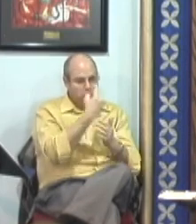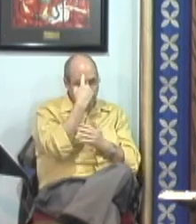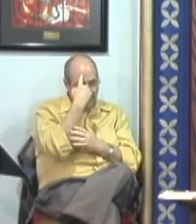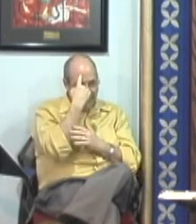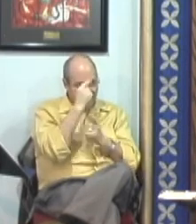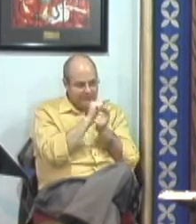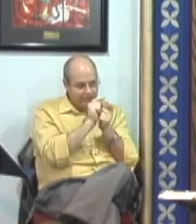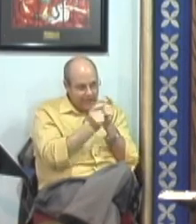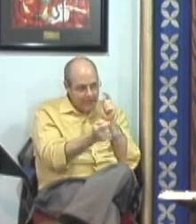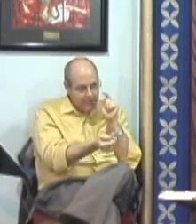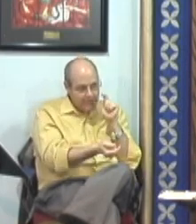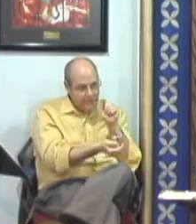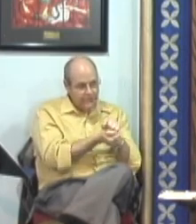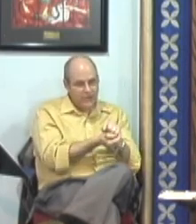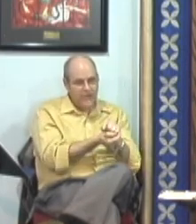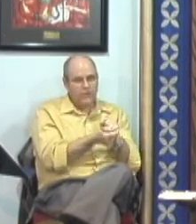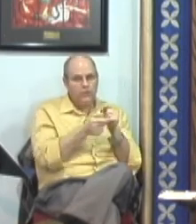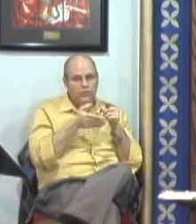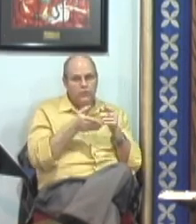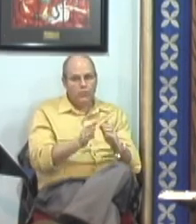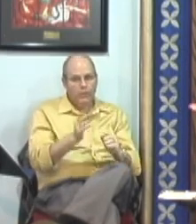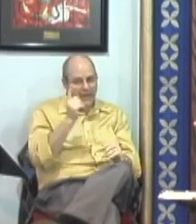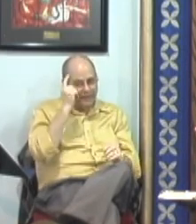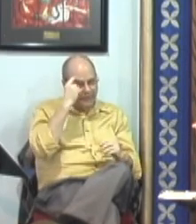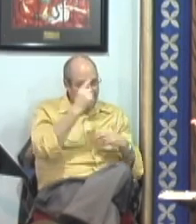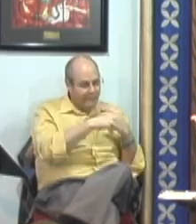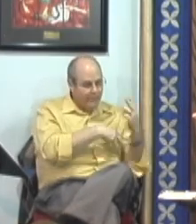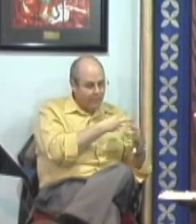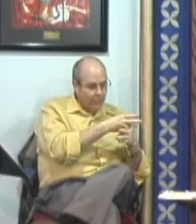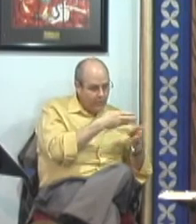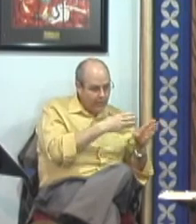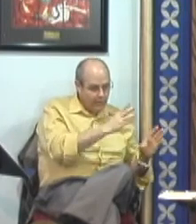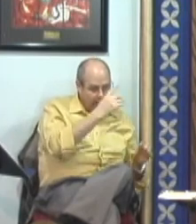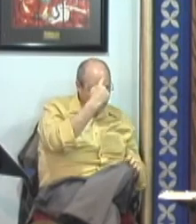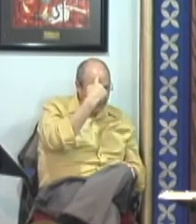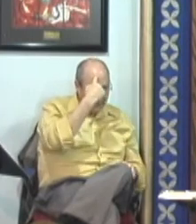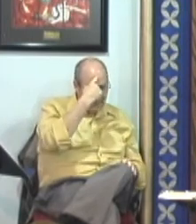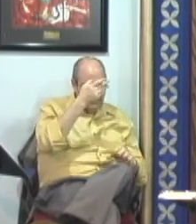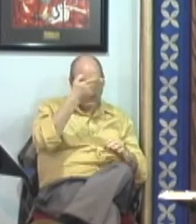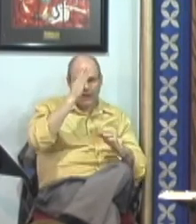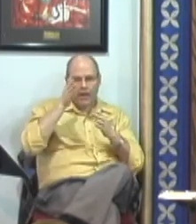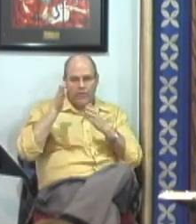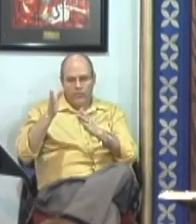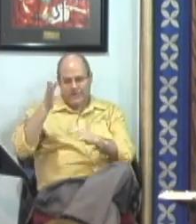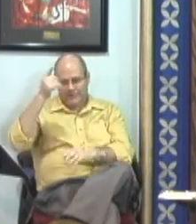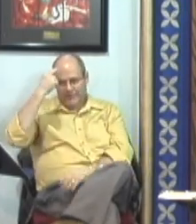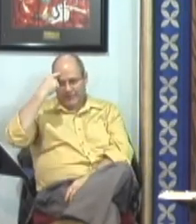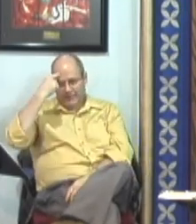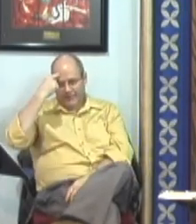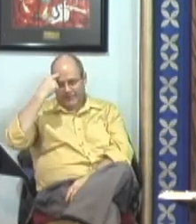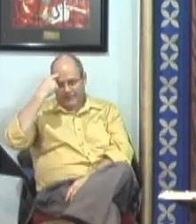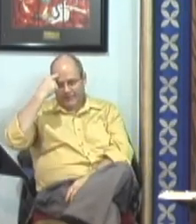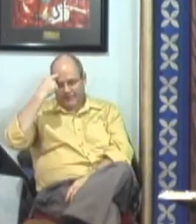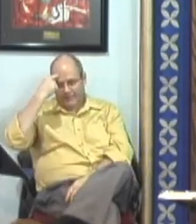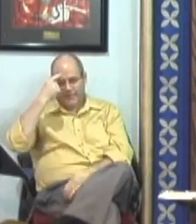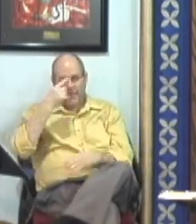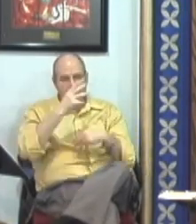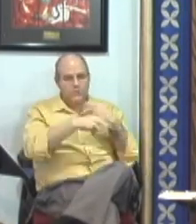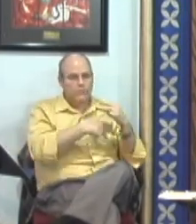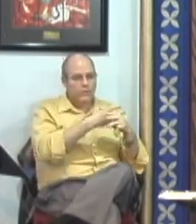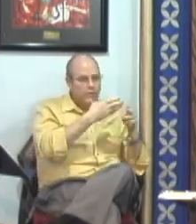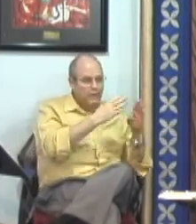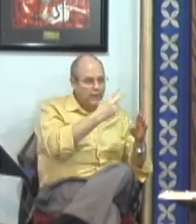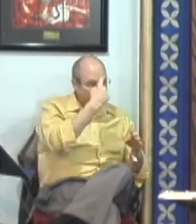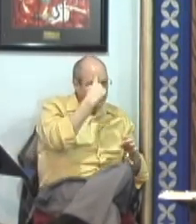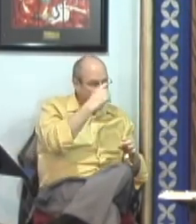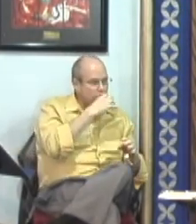means changing your way of thinking from worldly ways of thinking to godly ways of thinking. The worldly way of